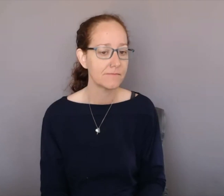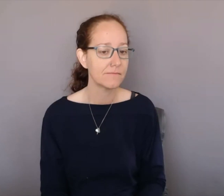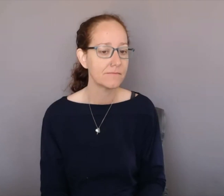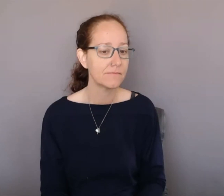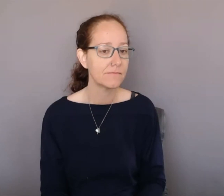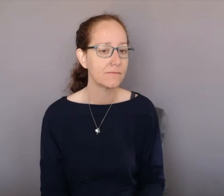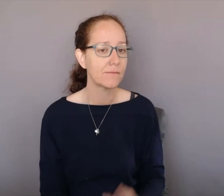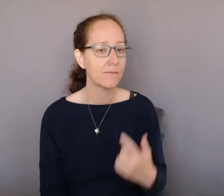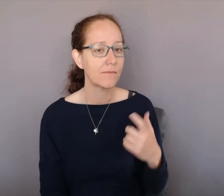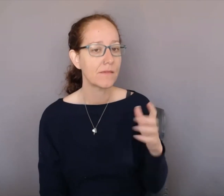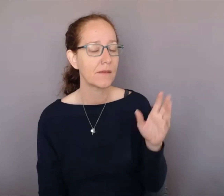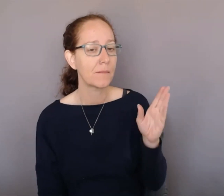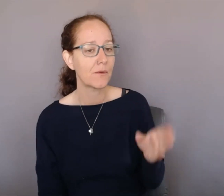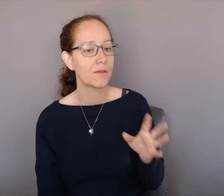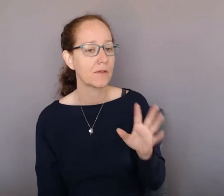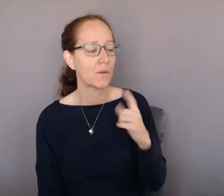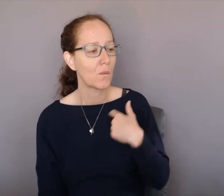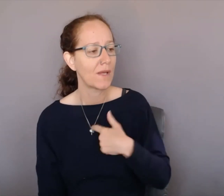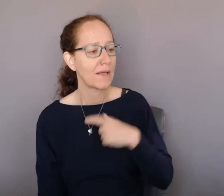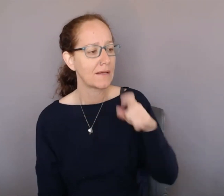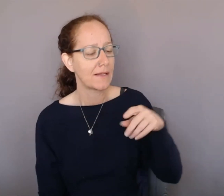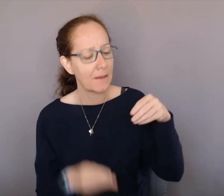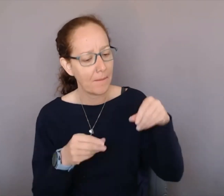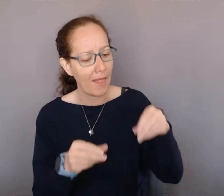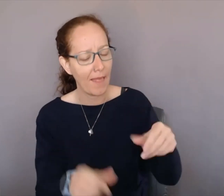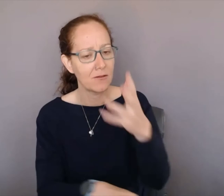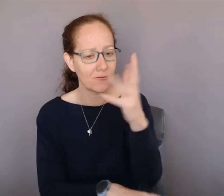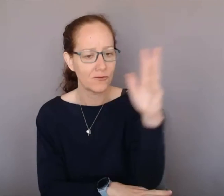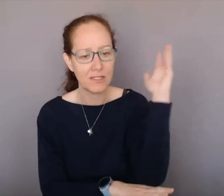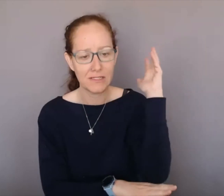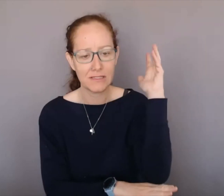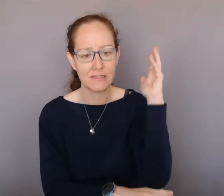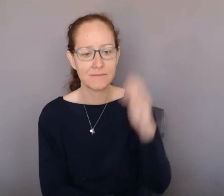We need to plant trees.